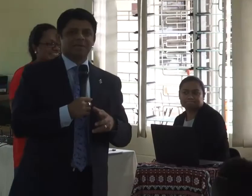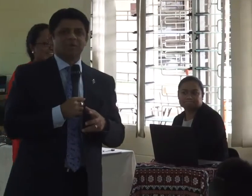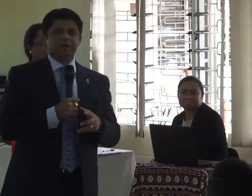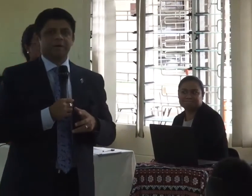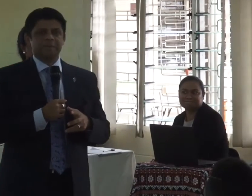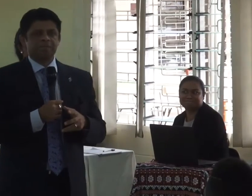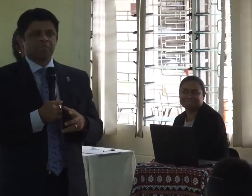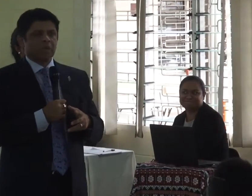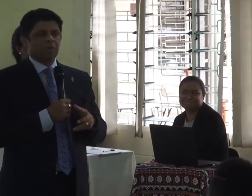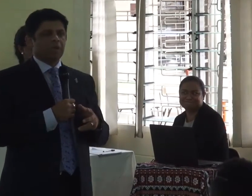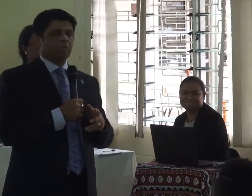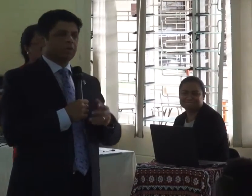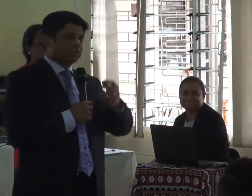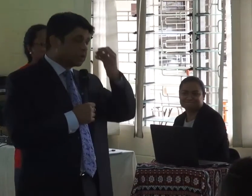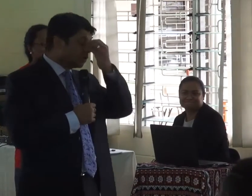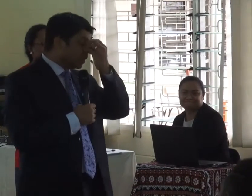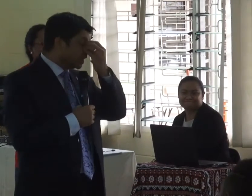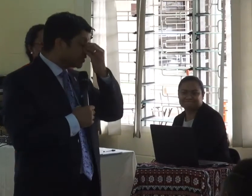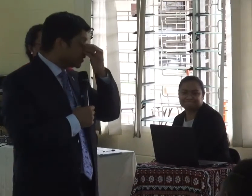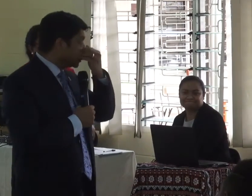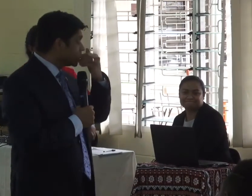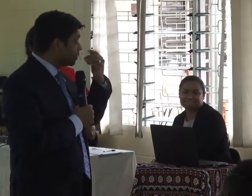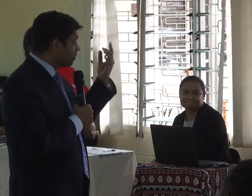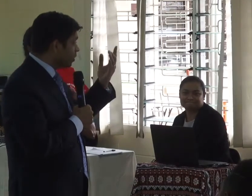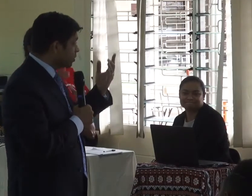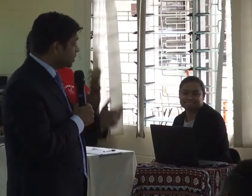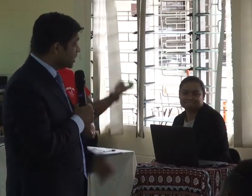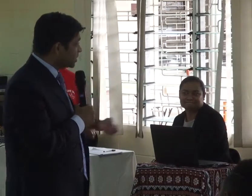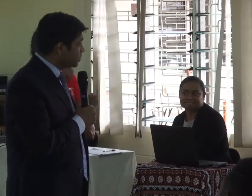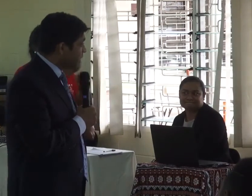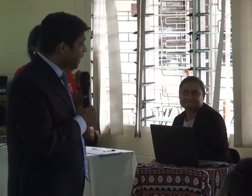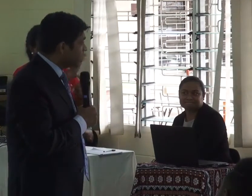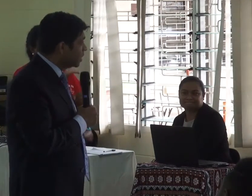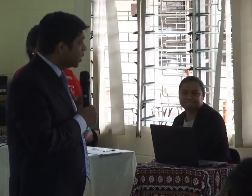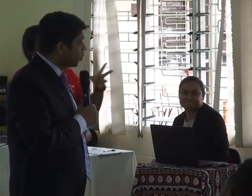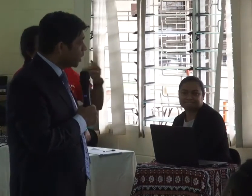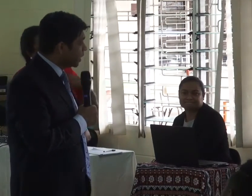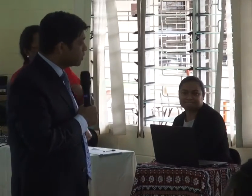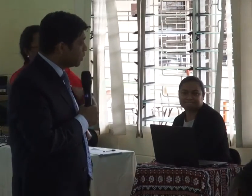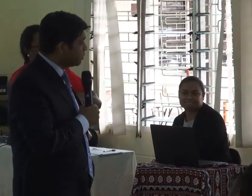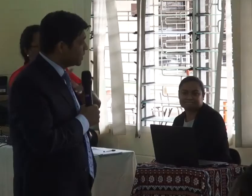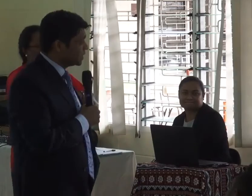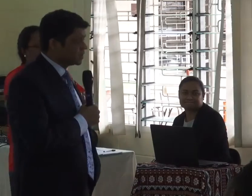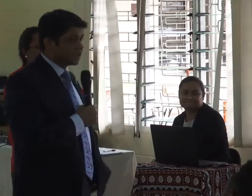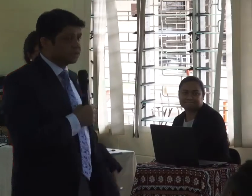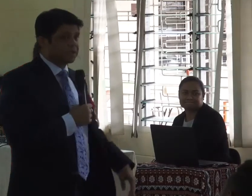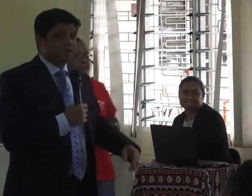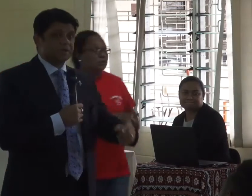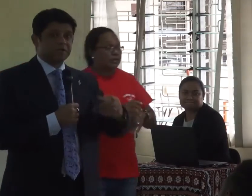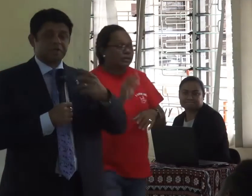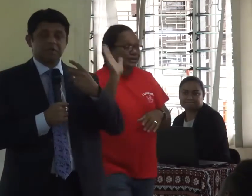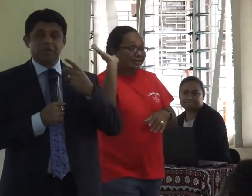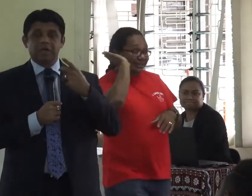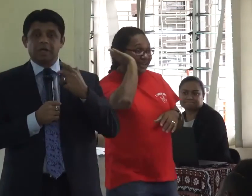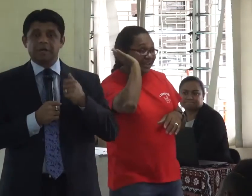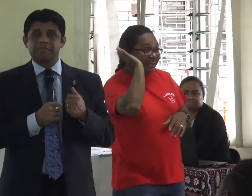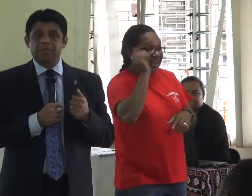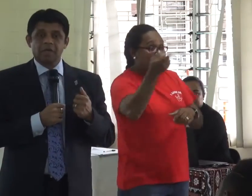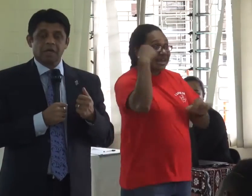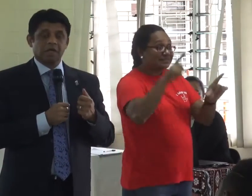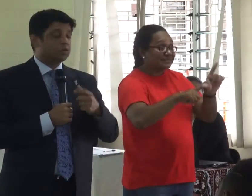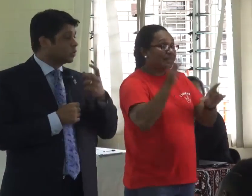in the same way, we were told last year in some of the consultations we had, where there was one particular gentleman, he was